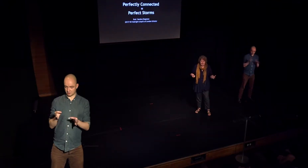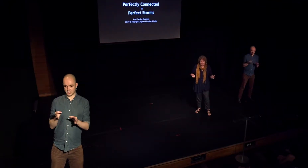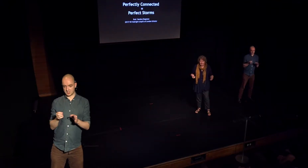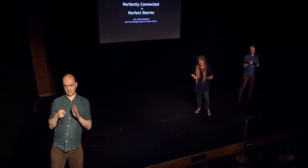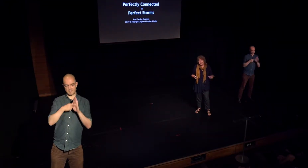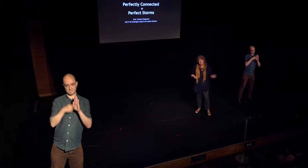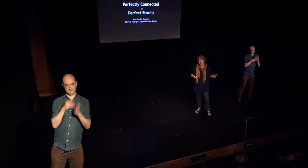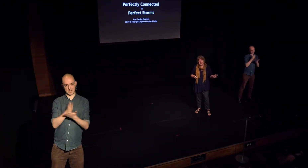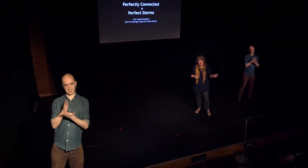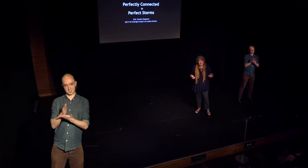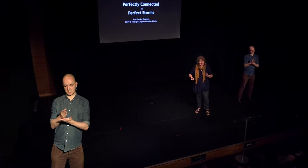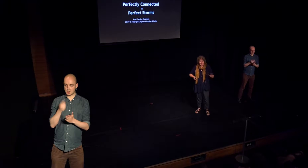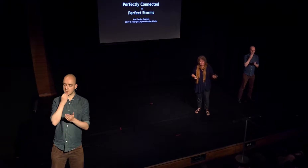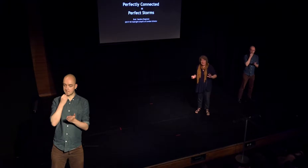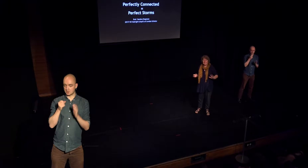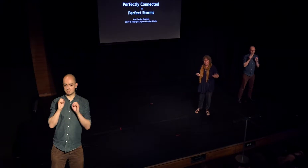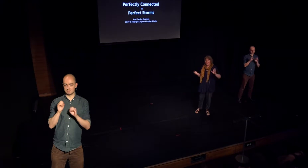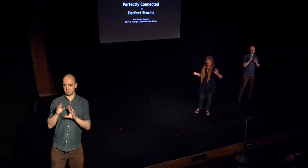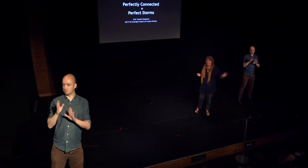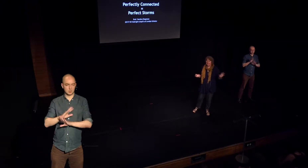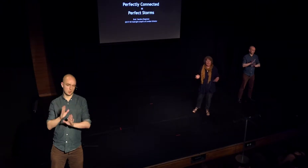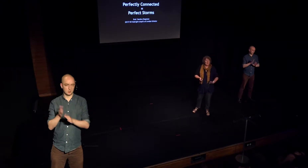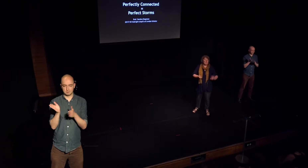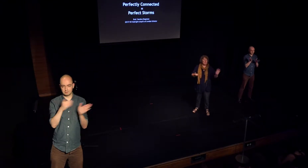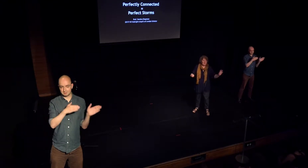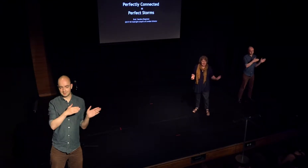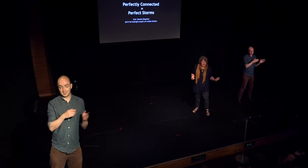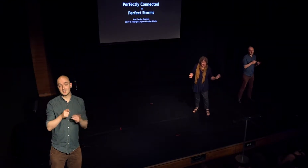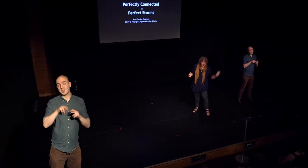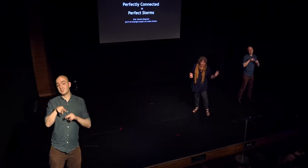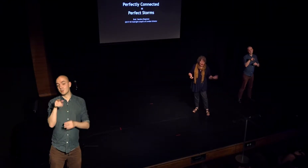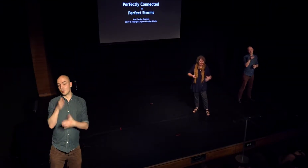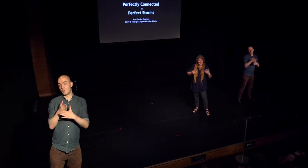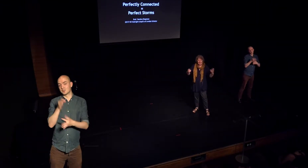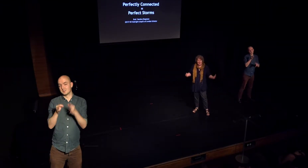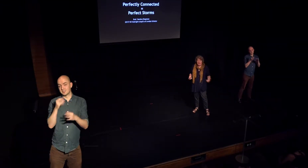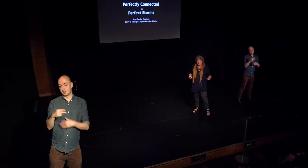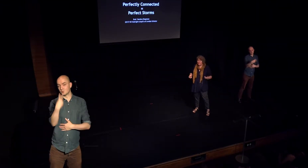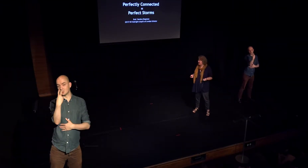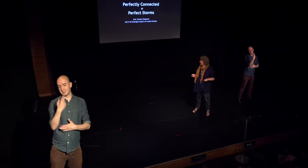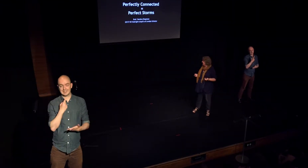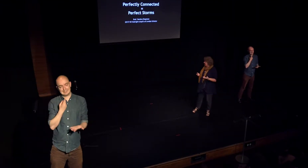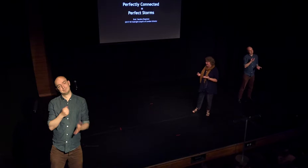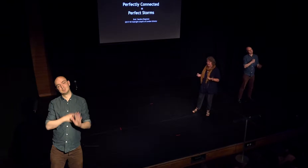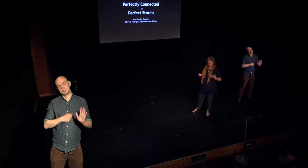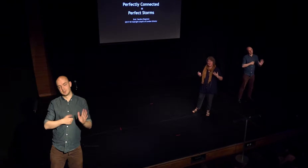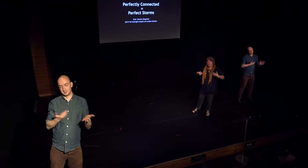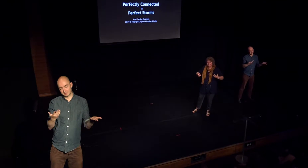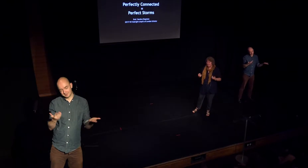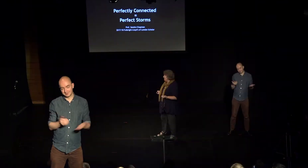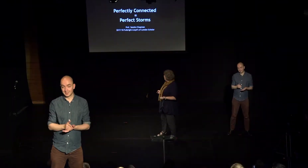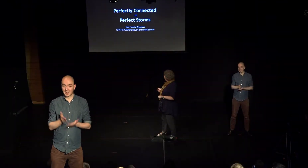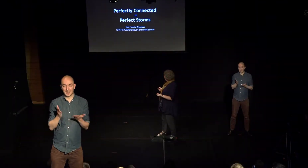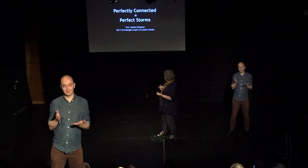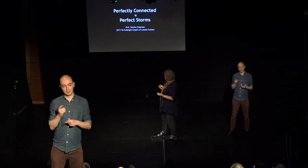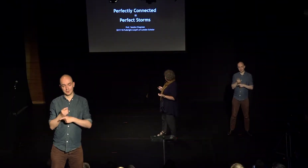this kind of stuff. I'm not going to do that. So physicists who are watching out there, I apologise, okay? But I think it's an important thing that we can use